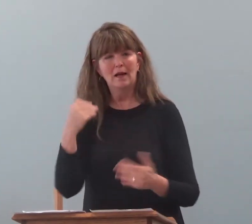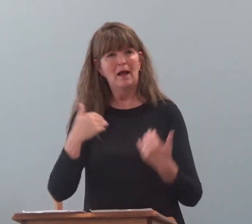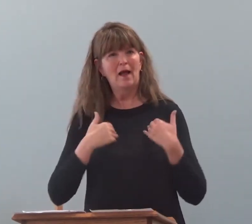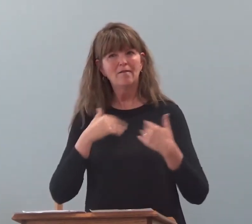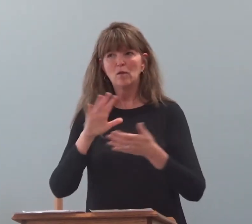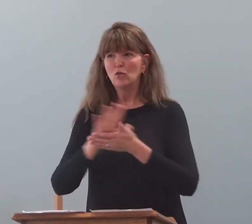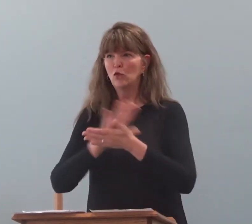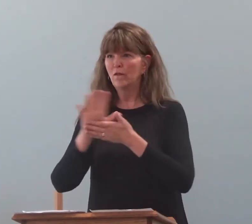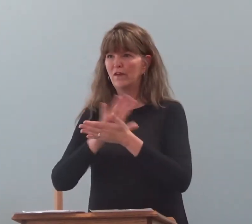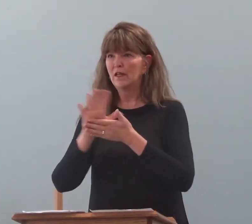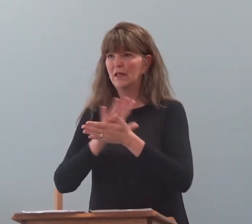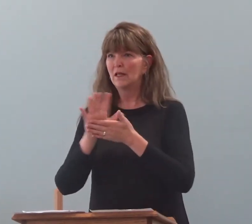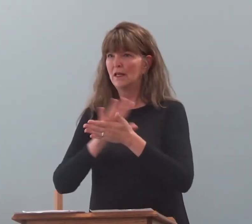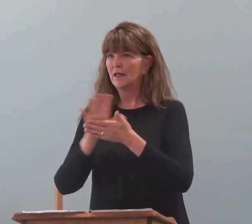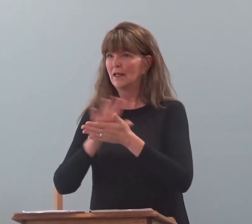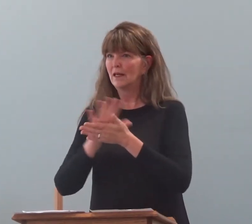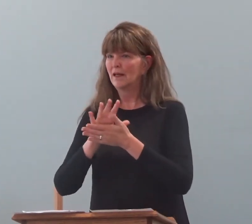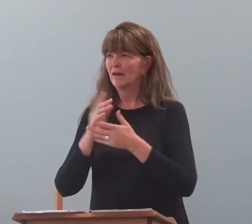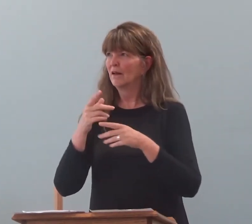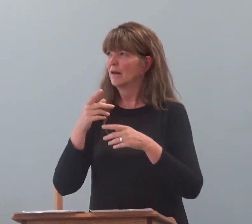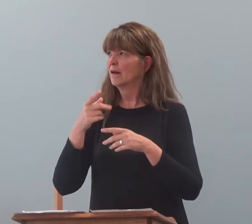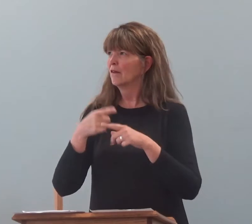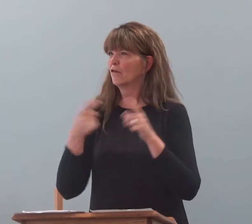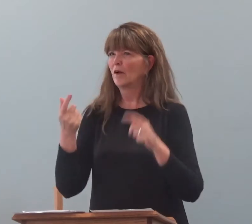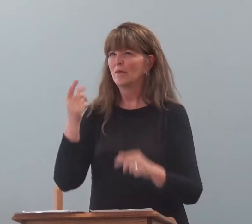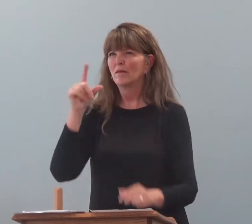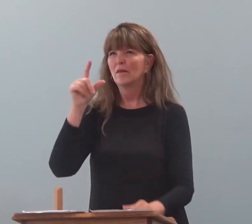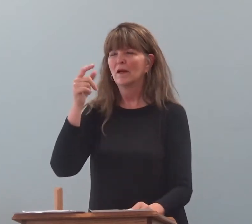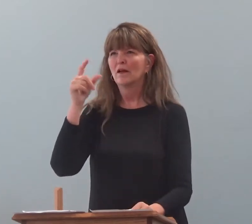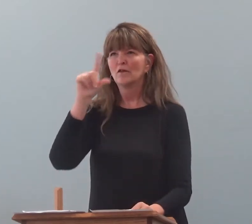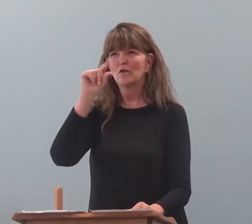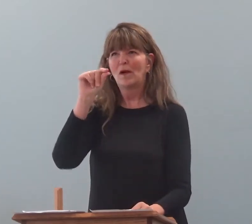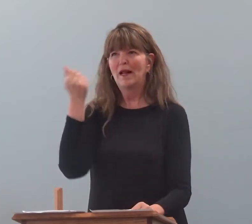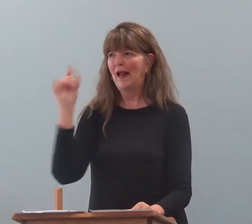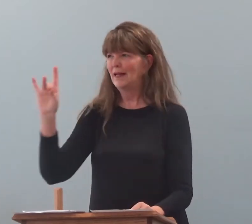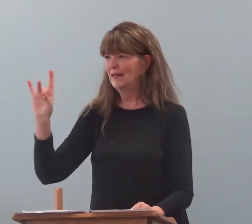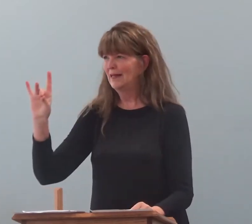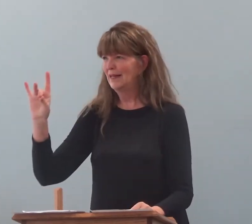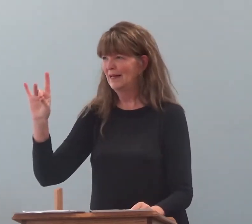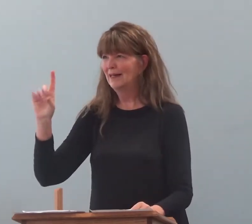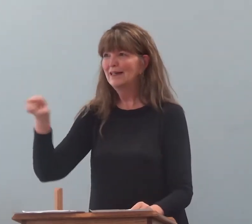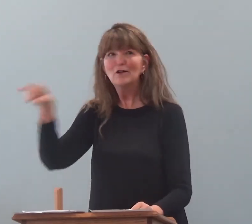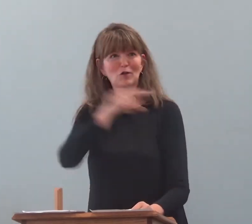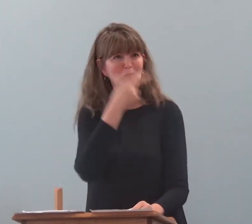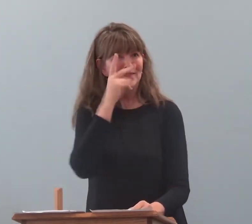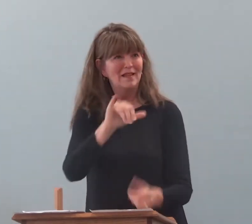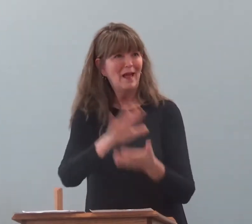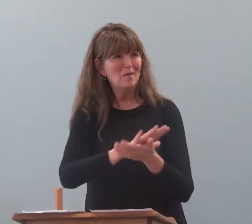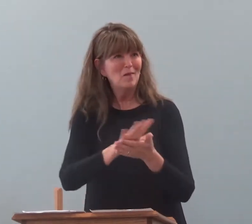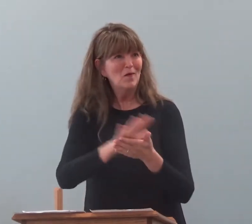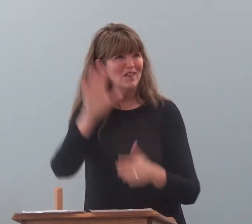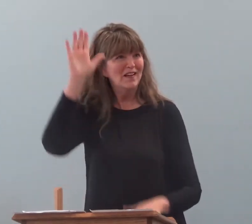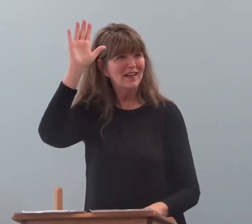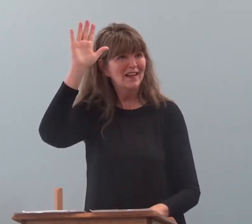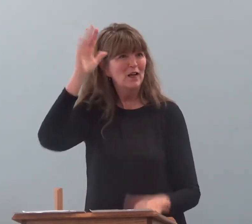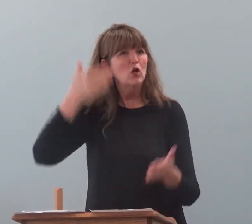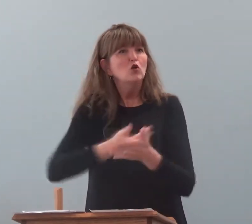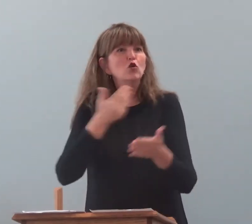Those are such precious kids' books, and they have a movie as well. I think it was made in 2018. Did anybody see